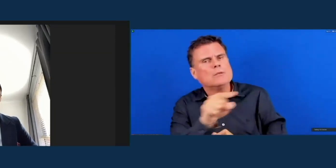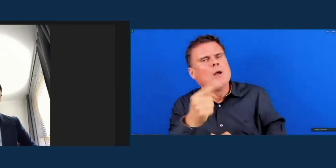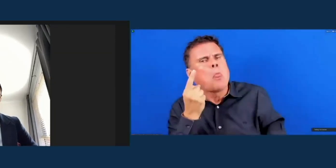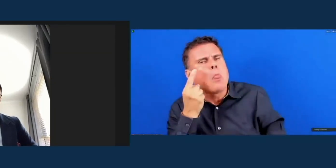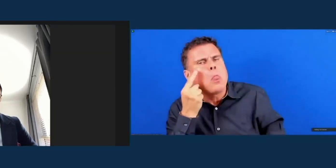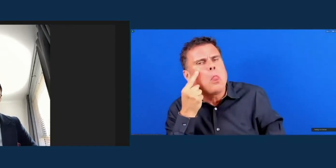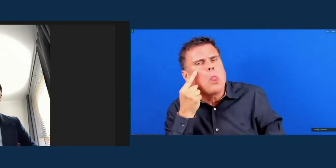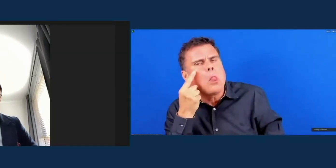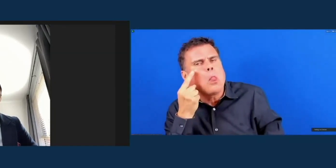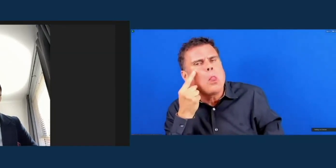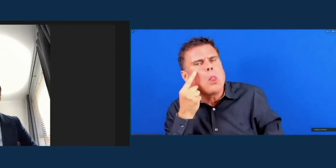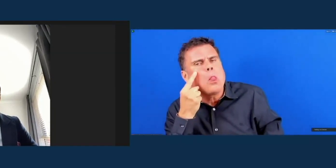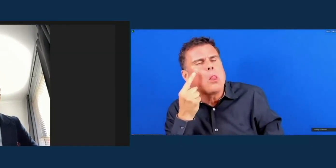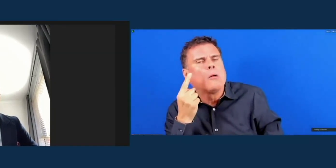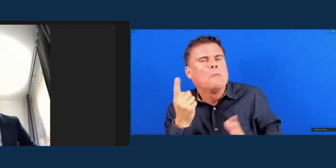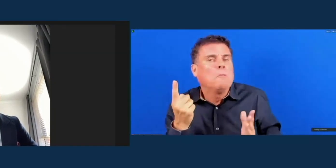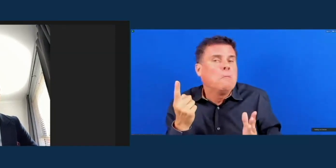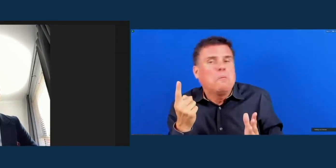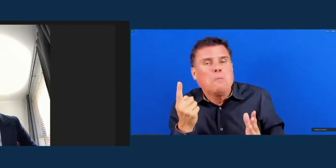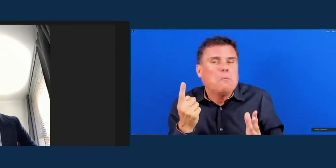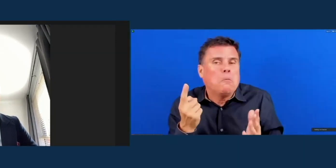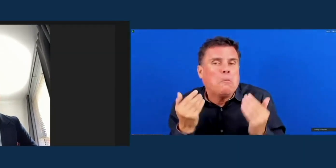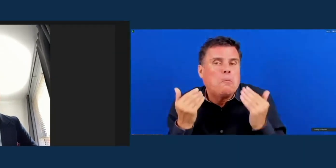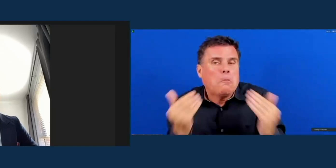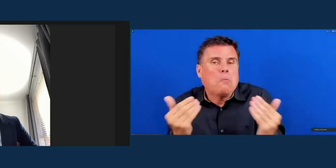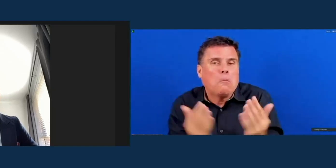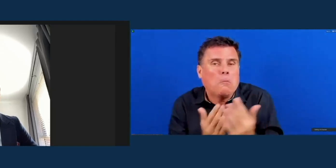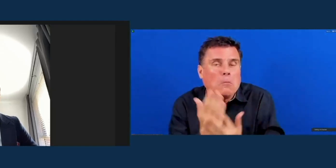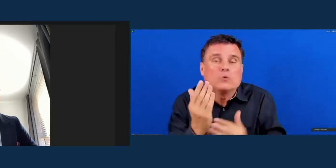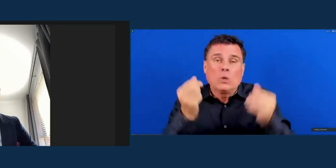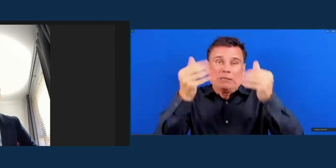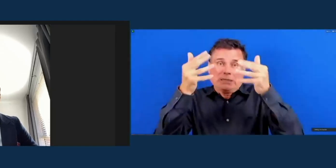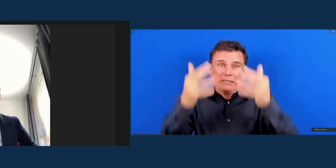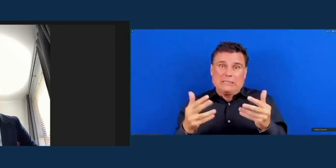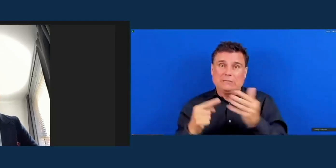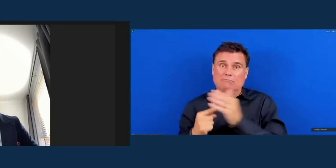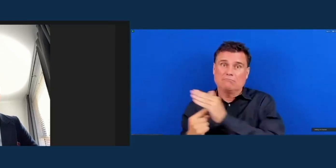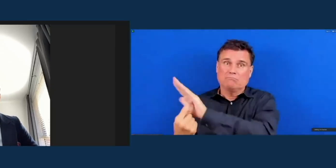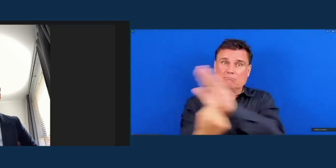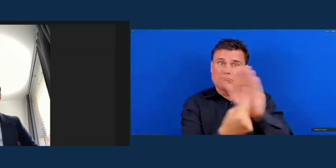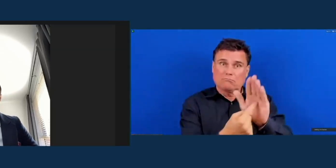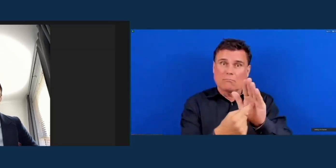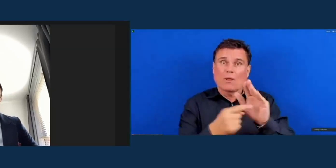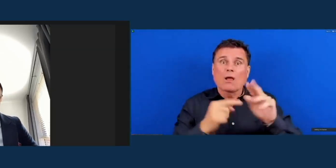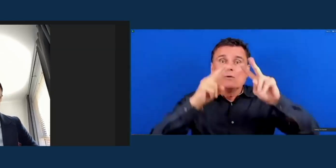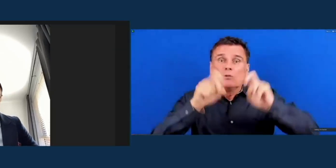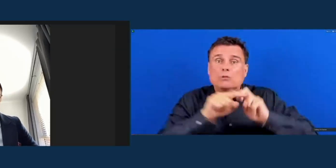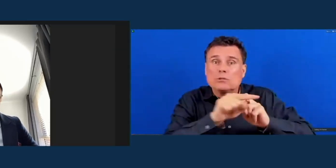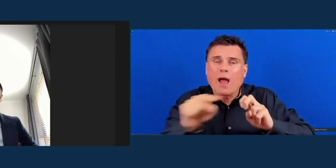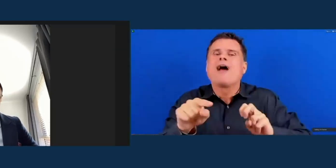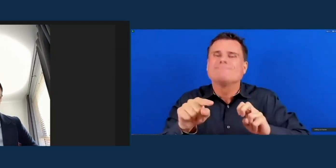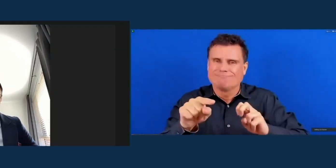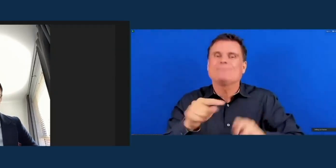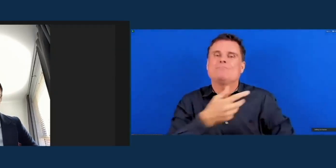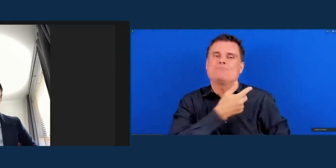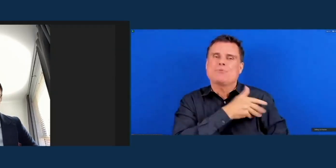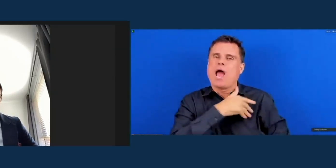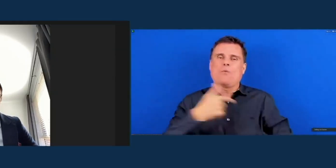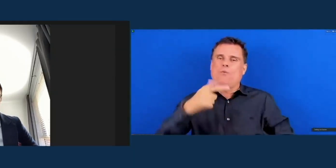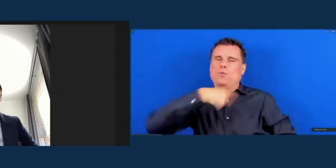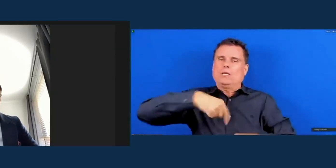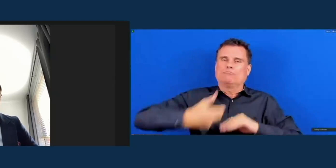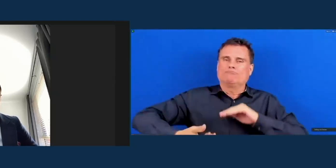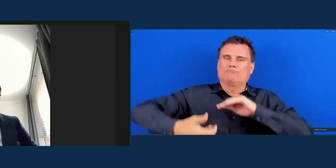in addressing this. Australia is proud to partner with USAID and World Vision for the All Children Reading Grand